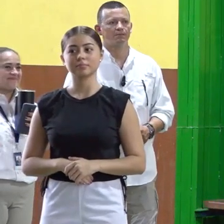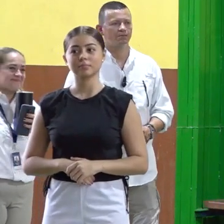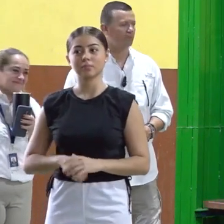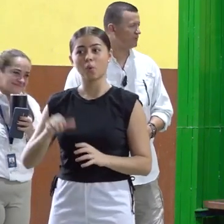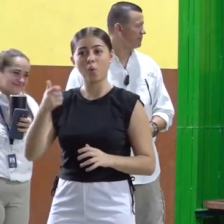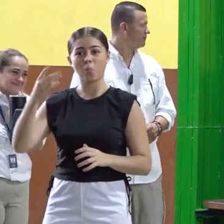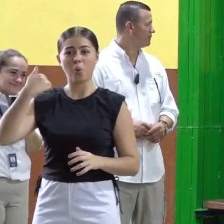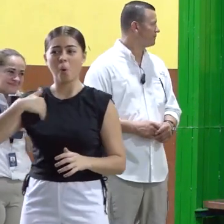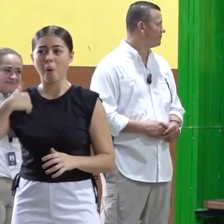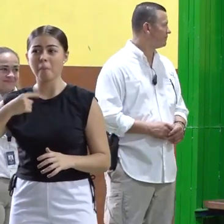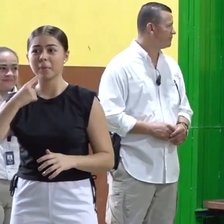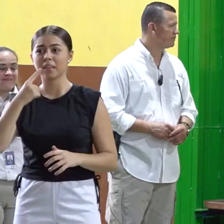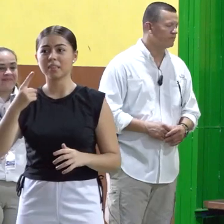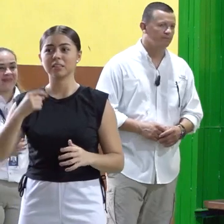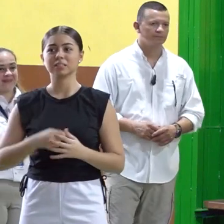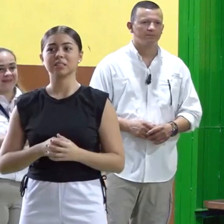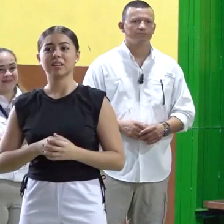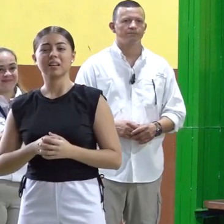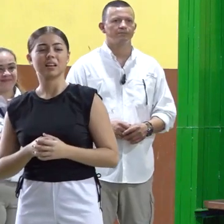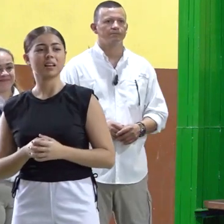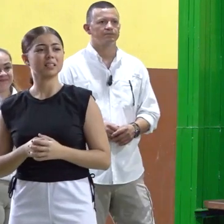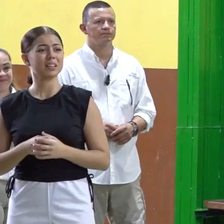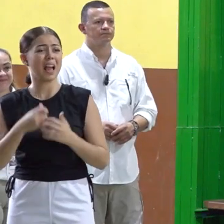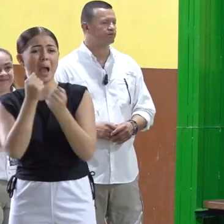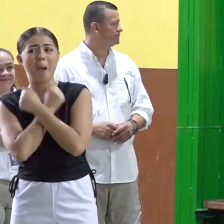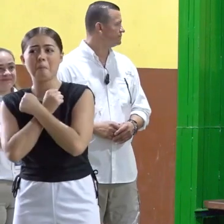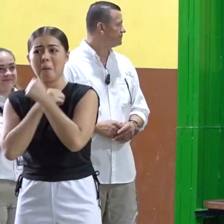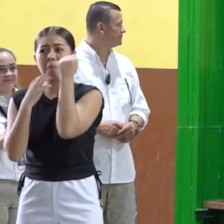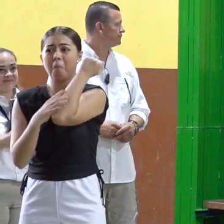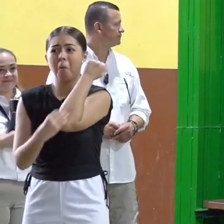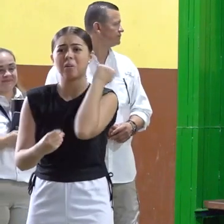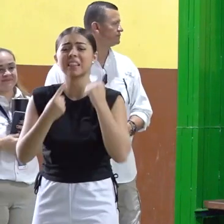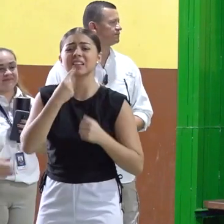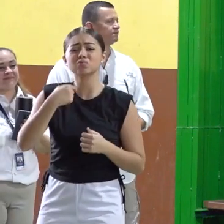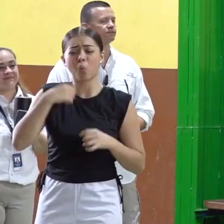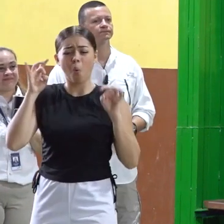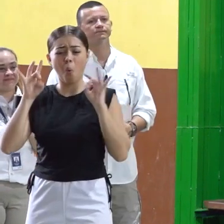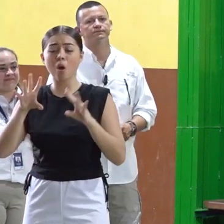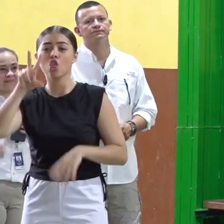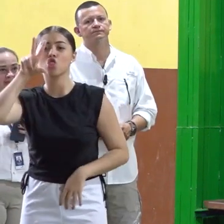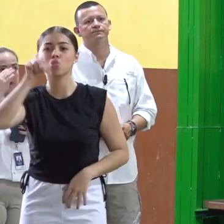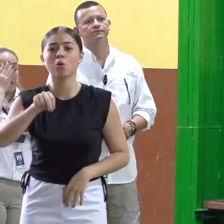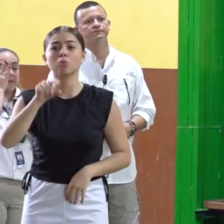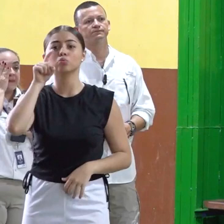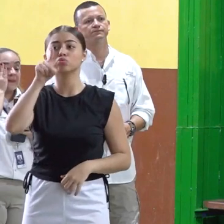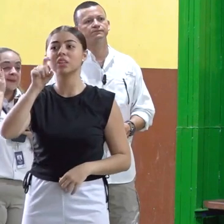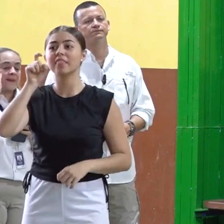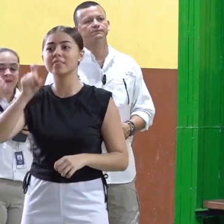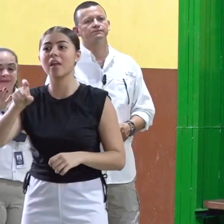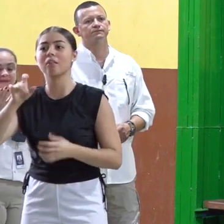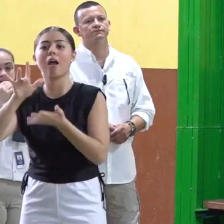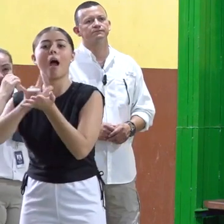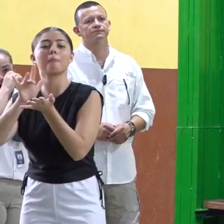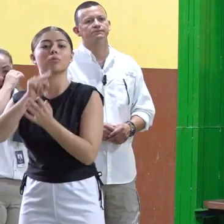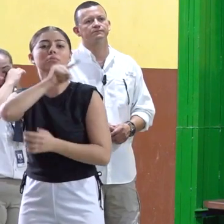demagogo, que dice amar a los pobres y que dice que yo los odio. No, usted vive de ellos. Y yo